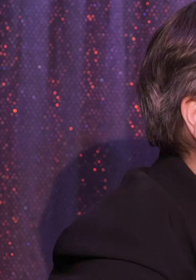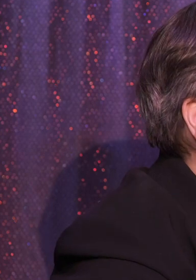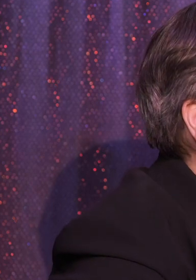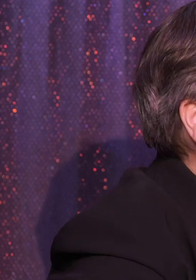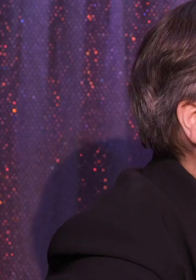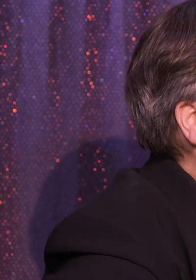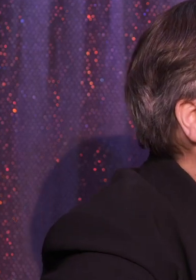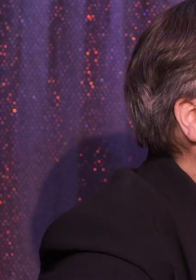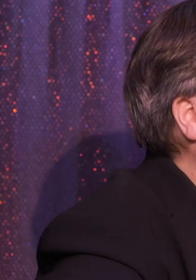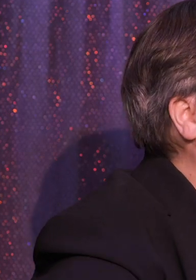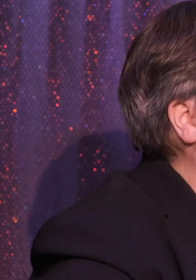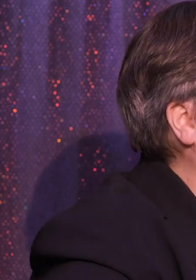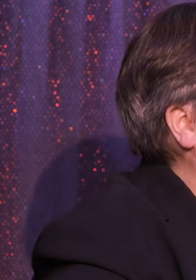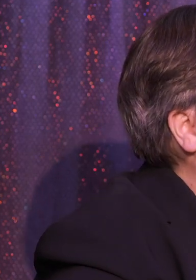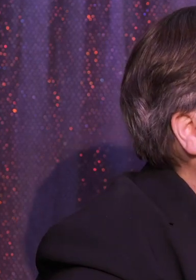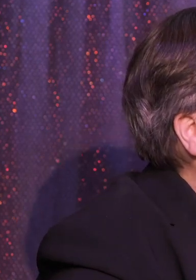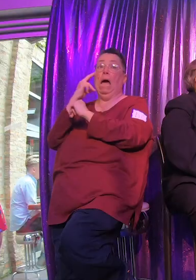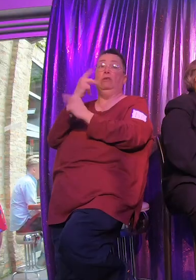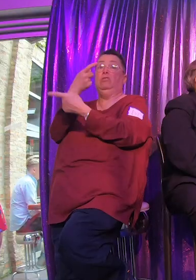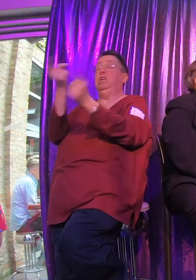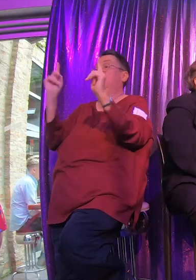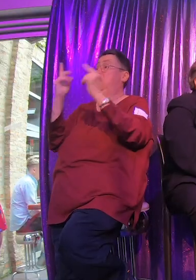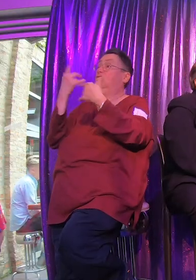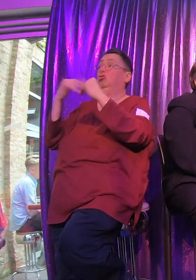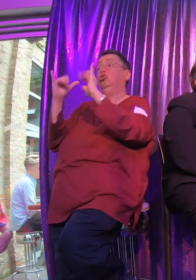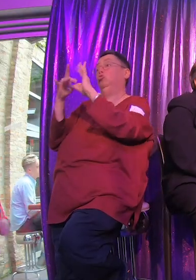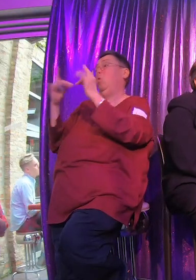all the angles that I still see are out there missing.